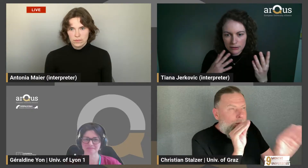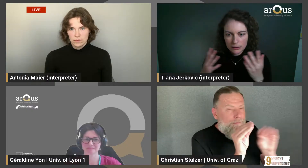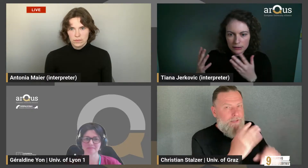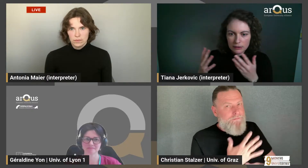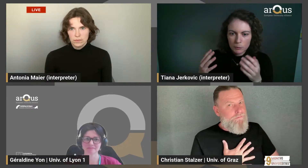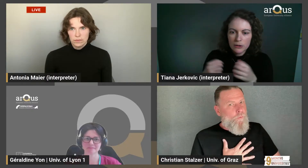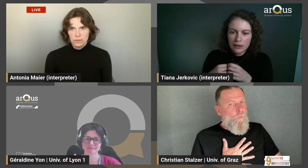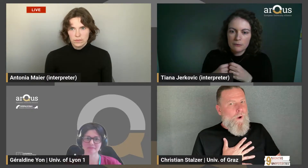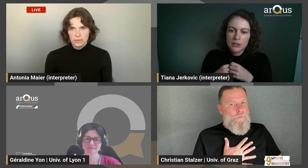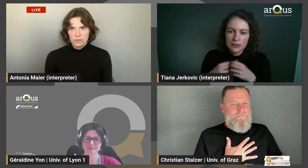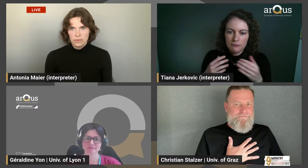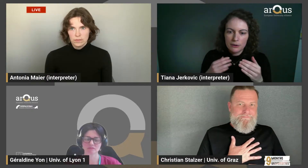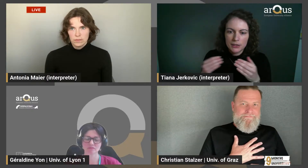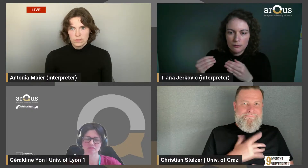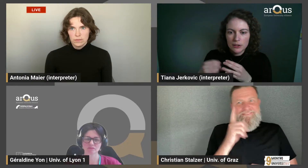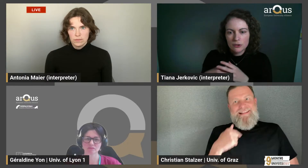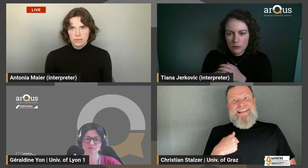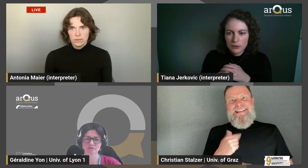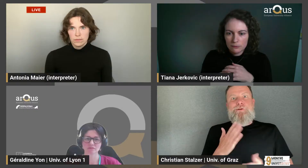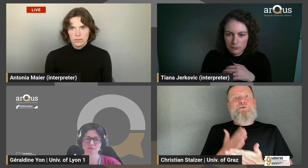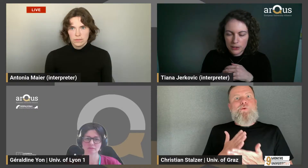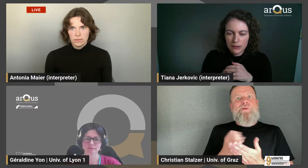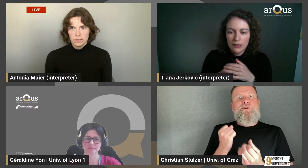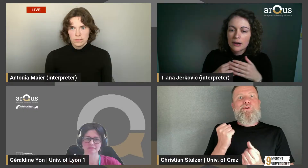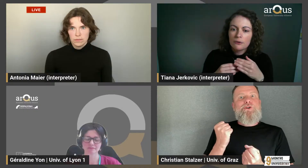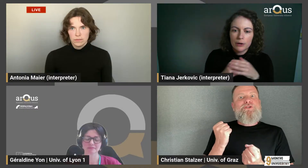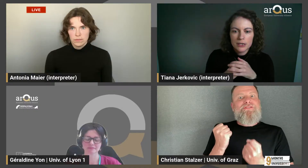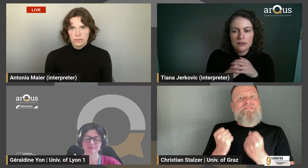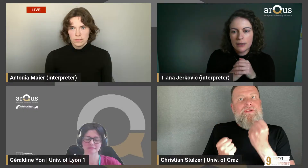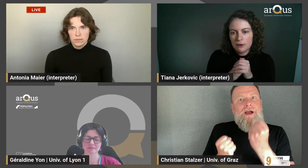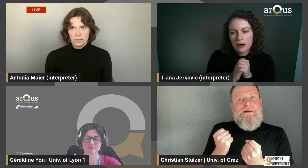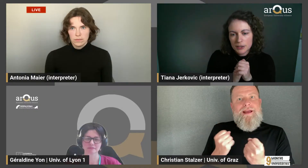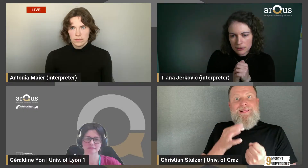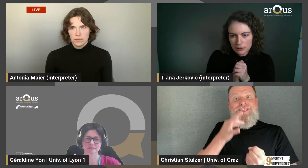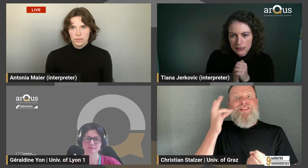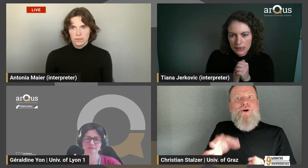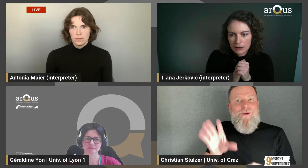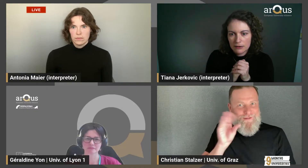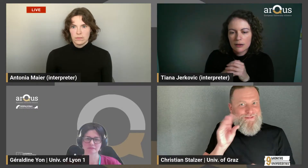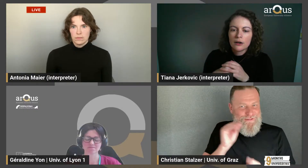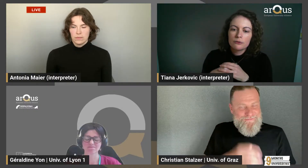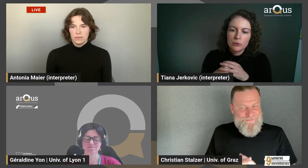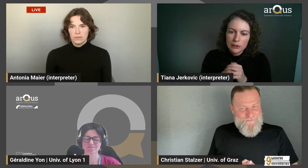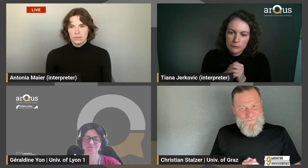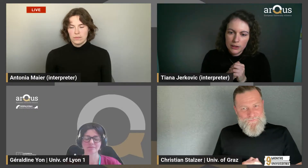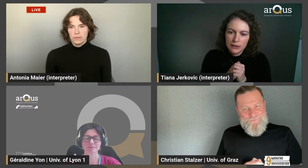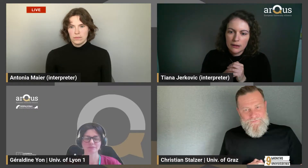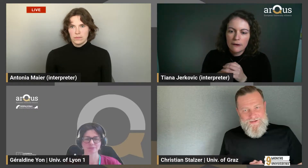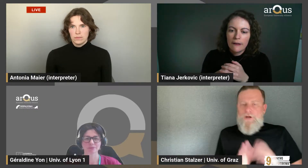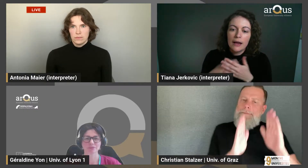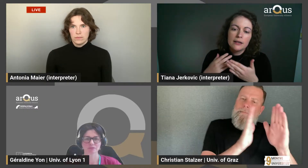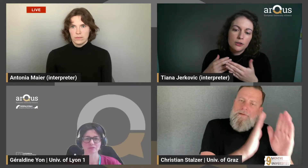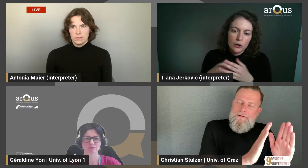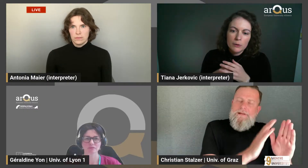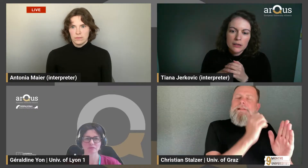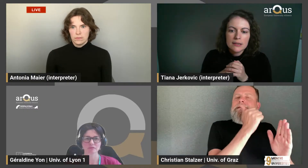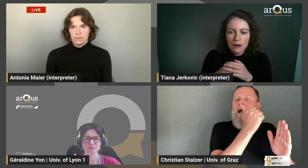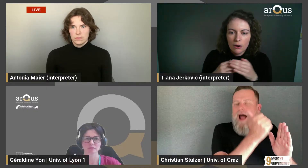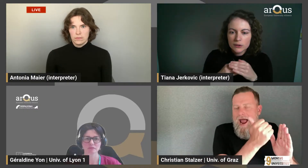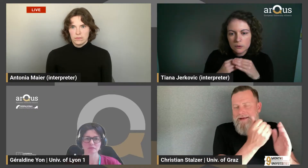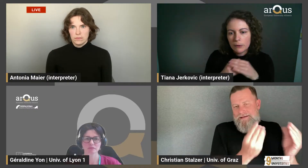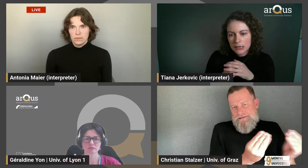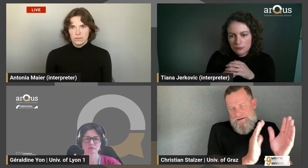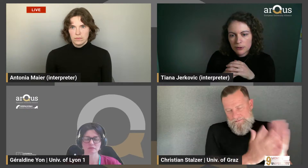also spoken languages are very different in terms of lip reading. French is very hard to understand through lip reading, and German